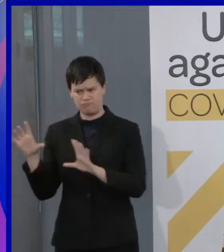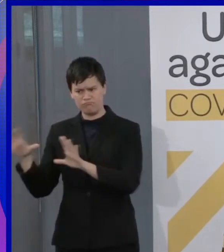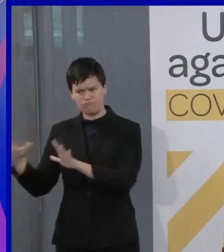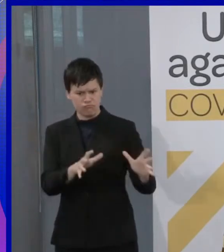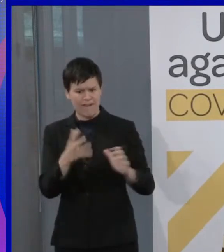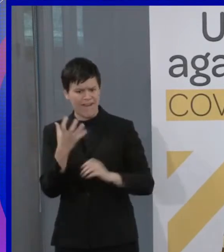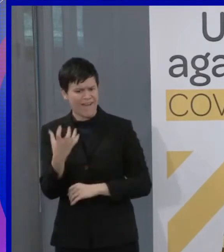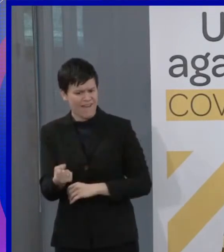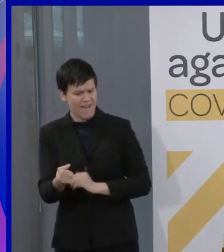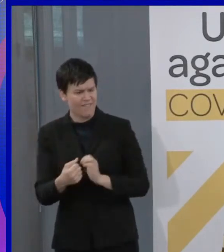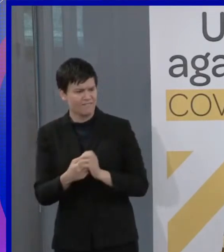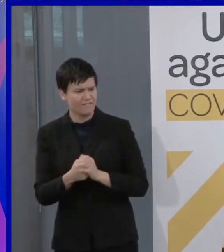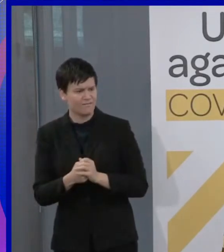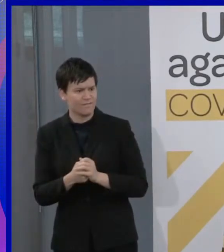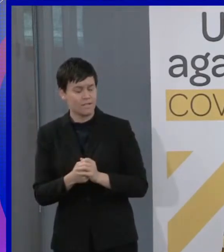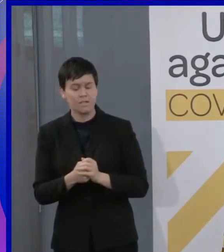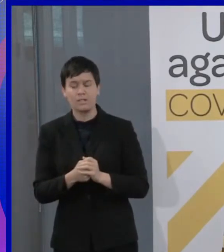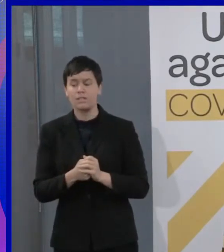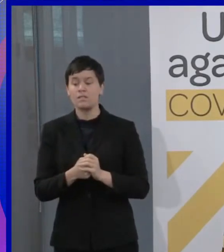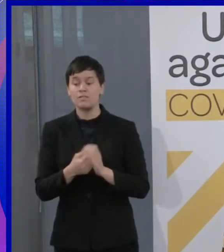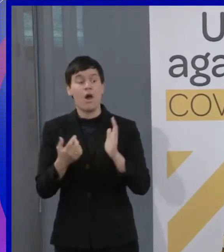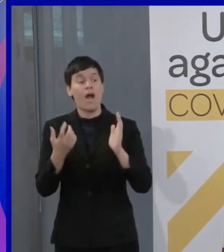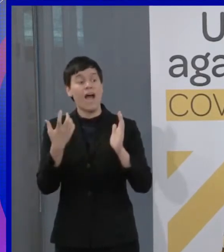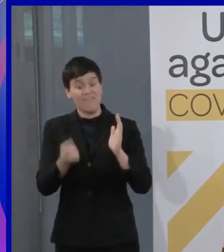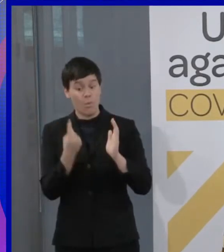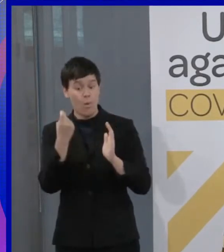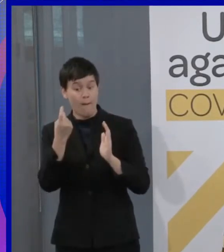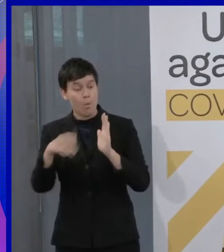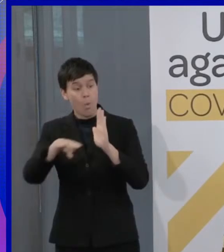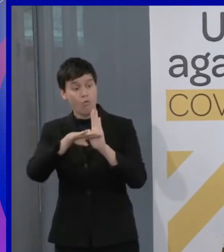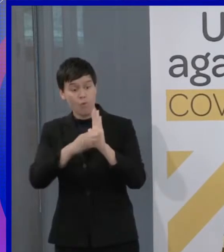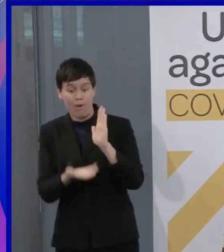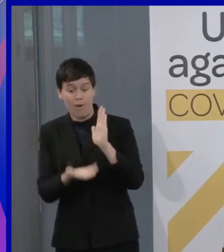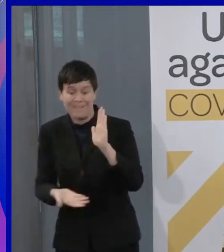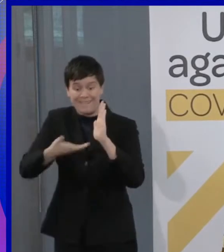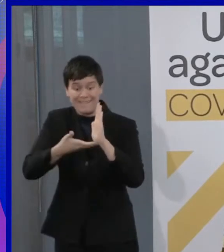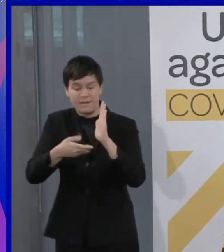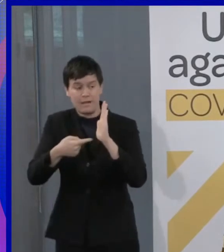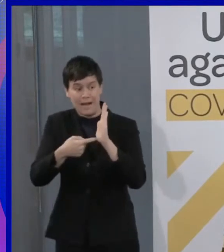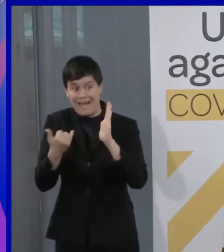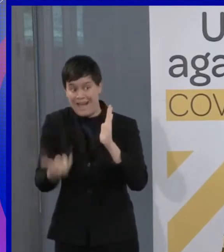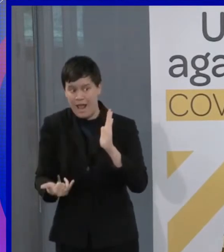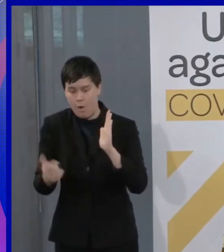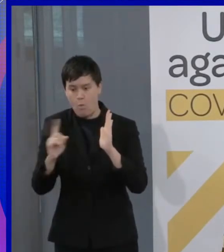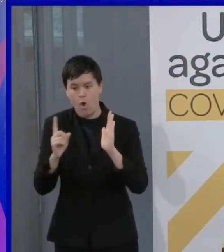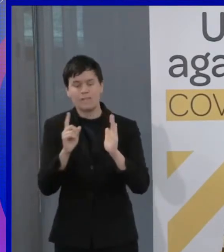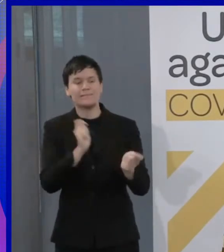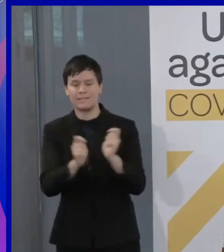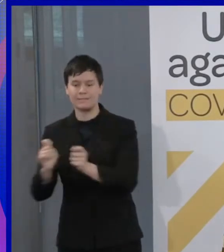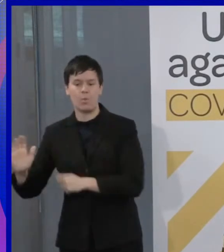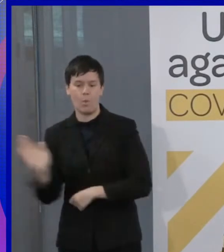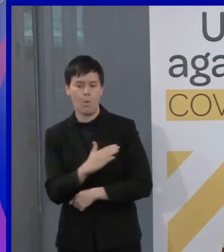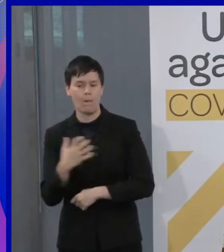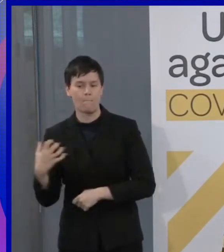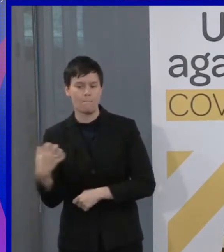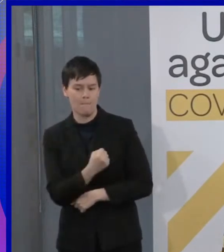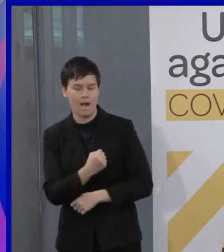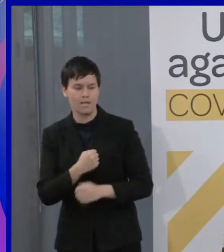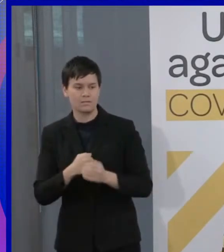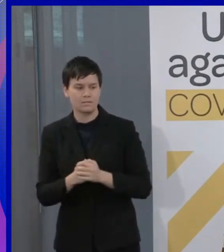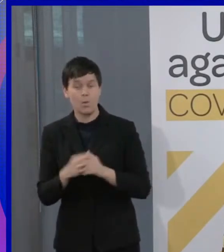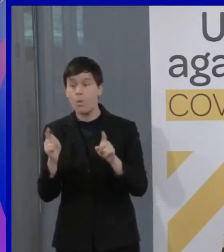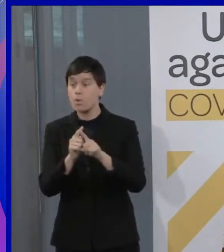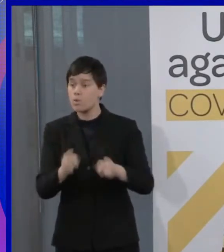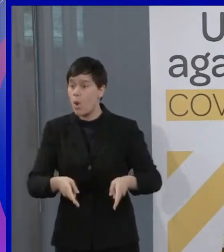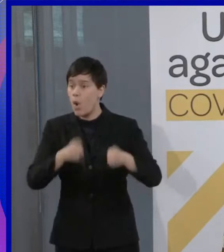This was another one we were putting in place. We had also put in place the regular testing day 3 and day 12